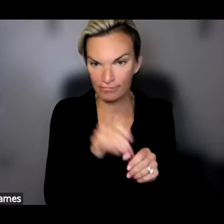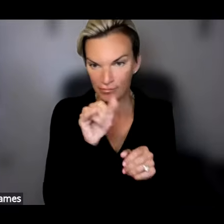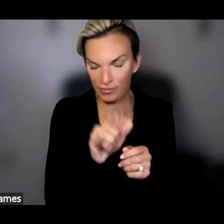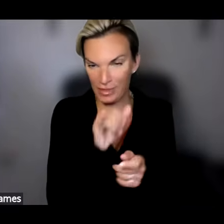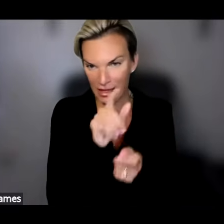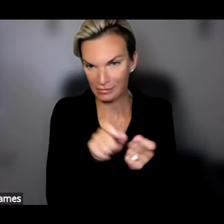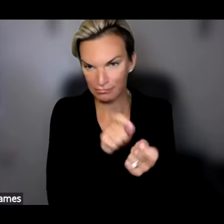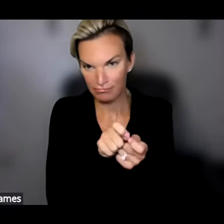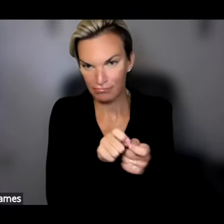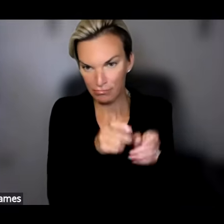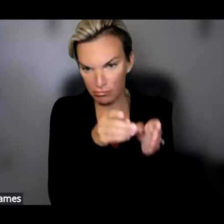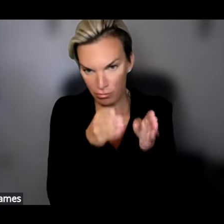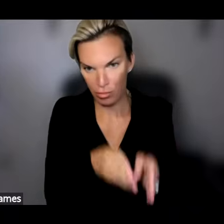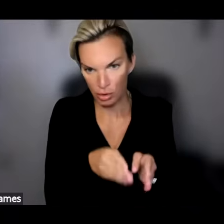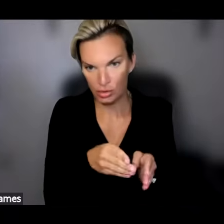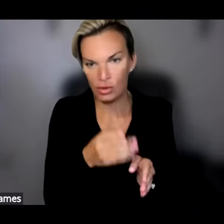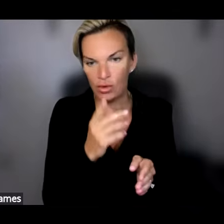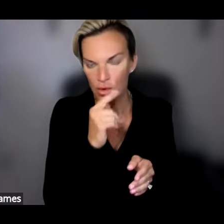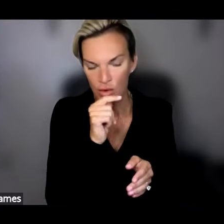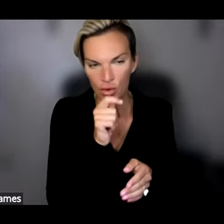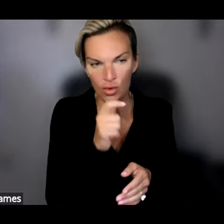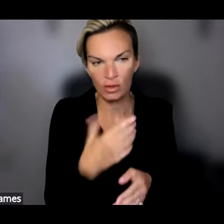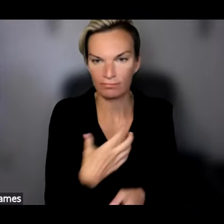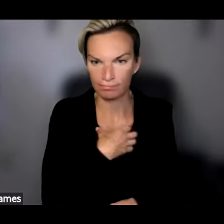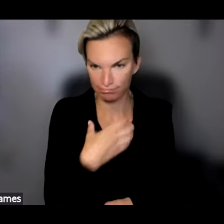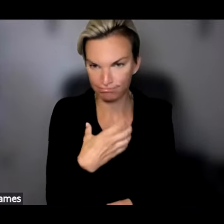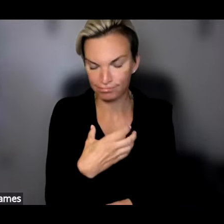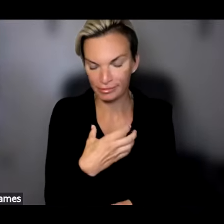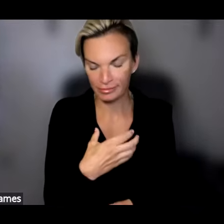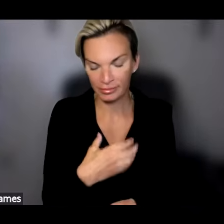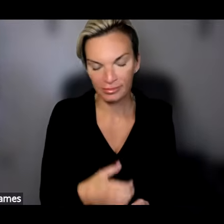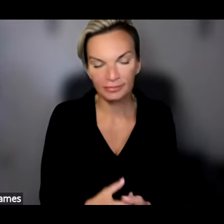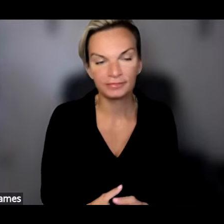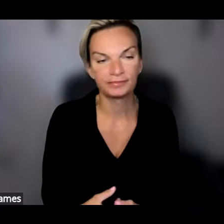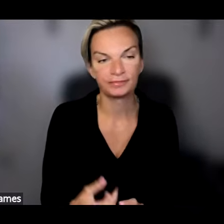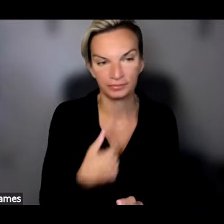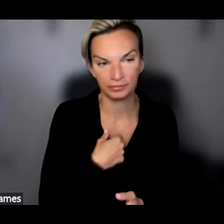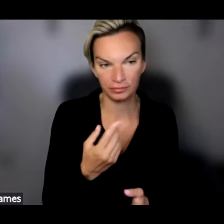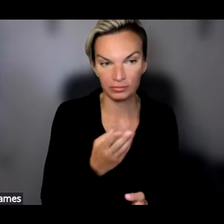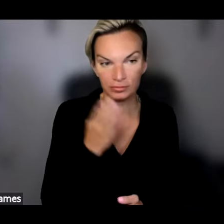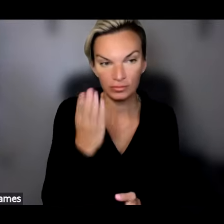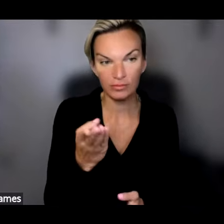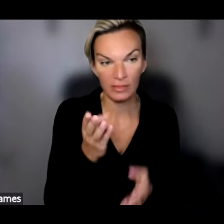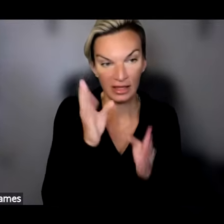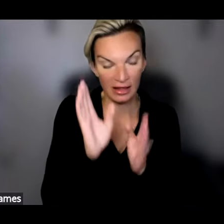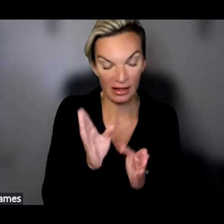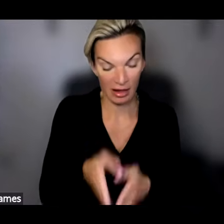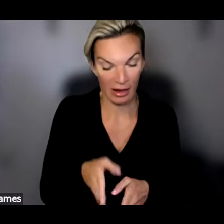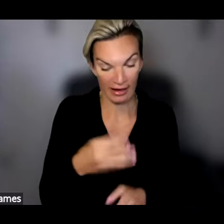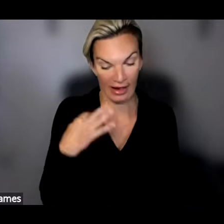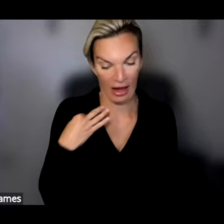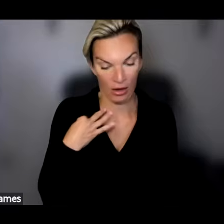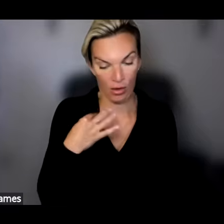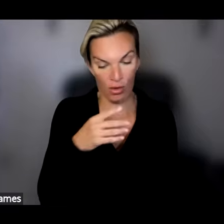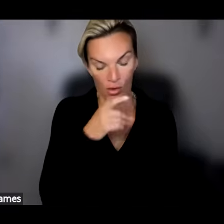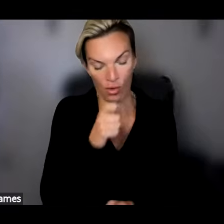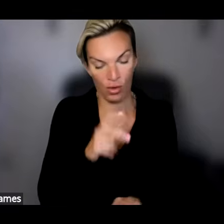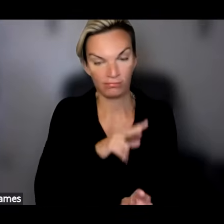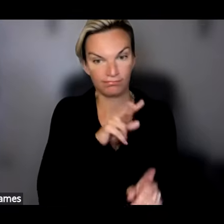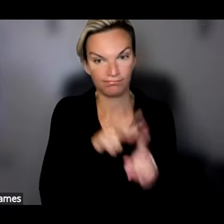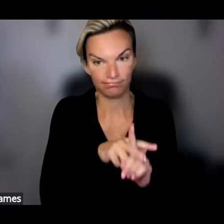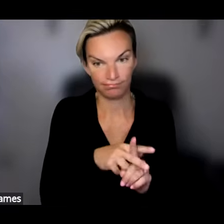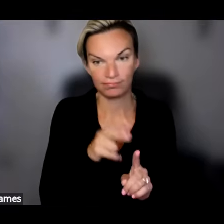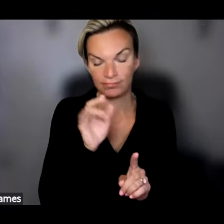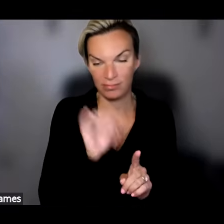has petition sufficiency issues pending before the board. I further move that the candidates who filed a sufficient petition with the Secretary of